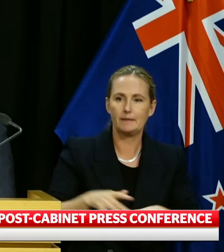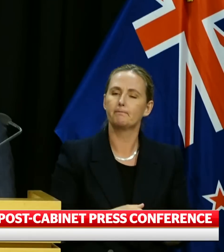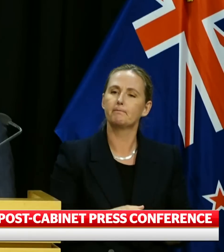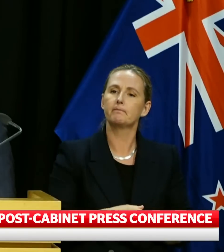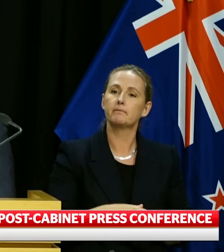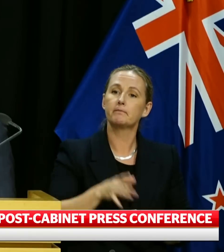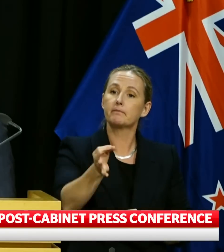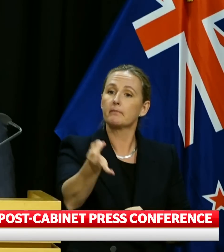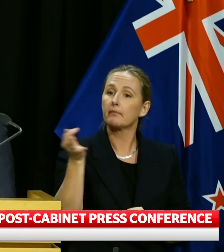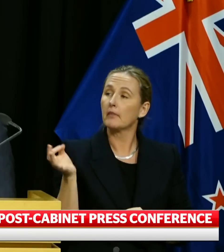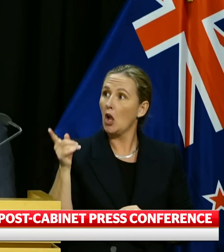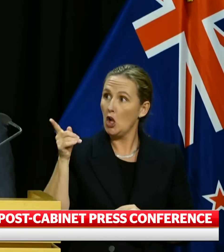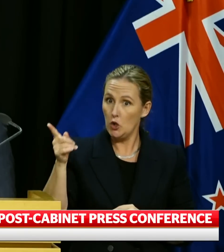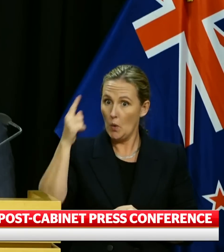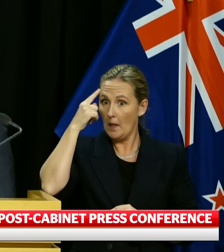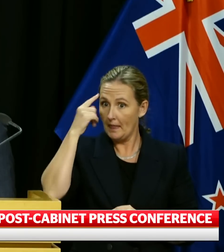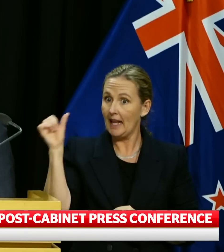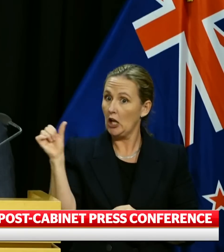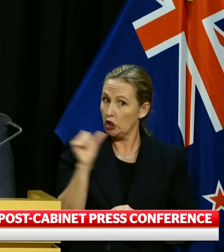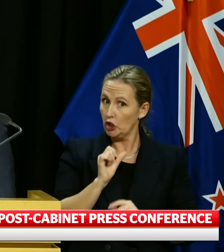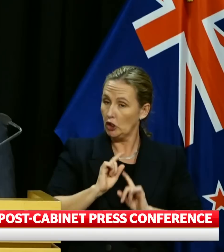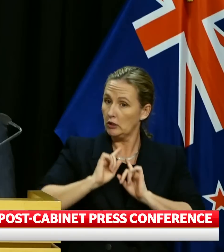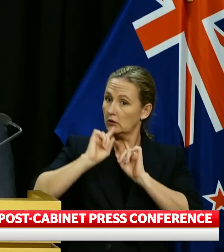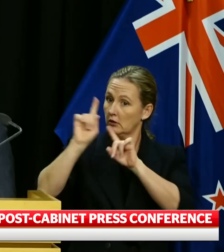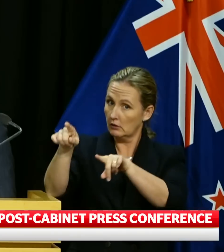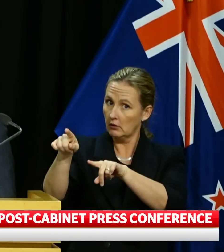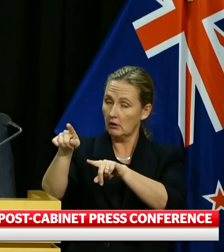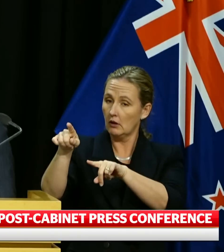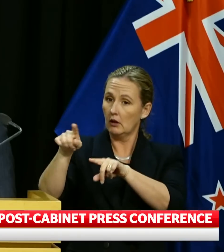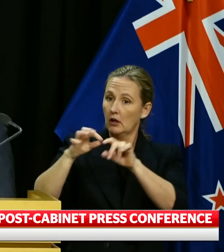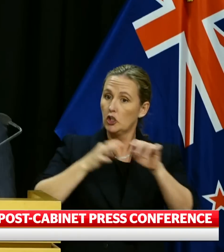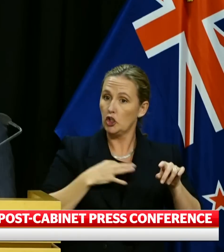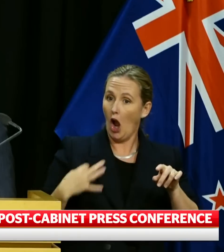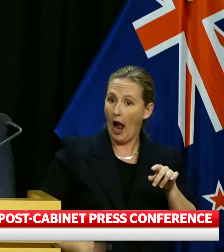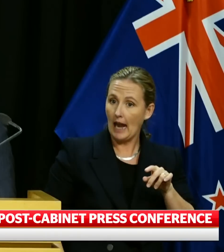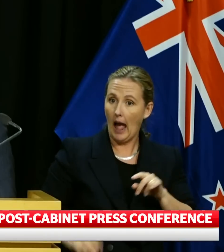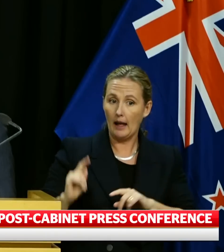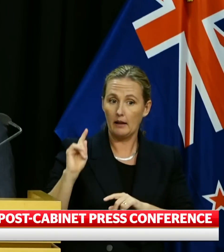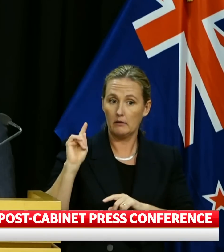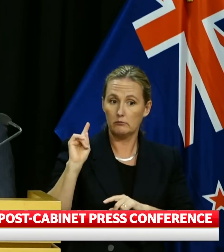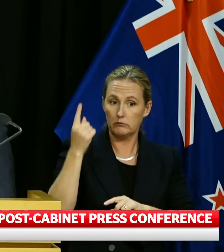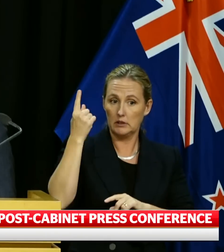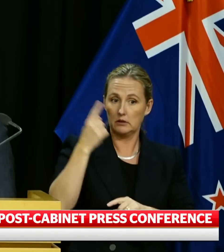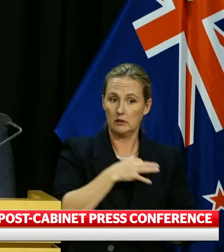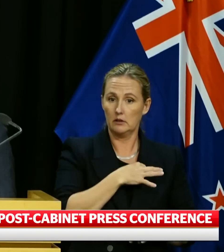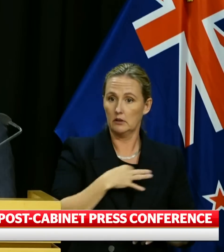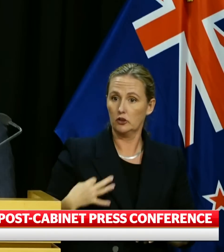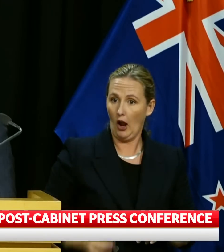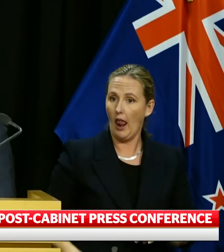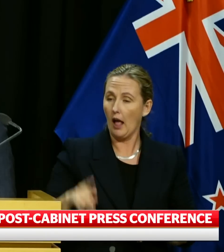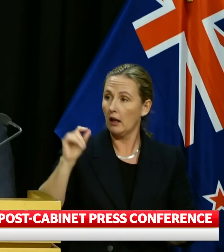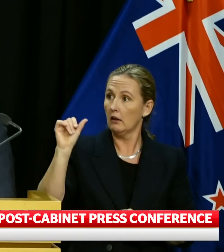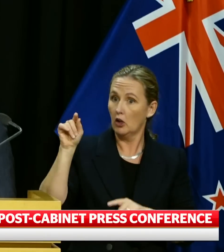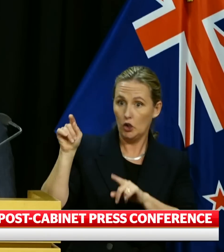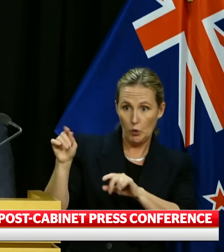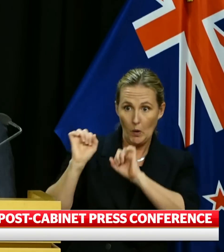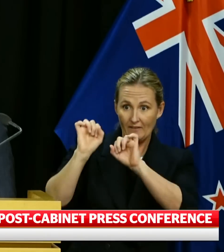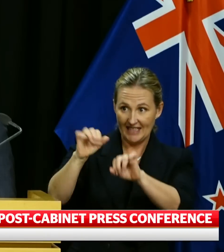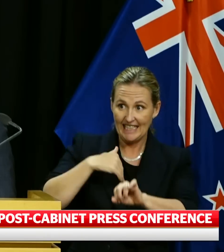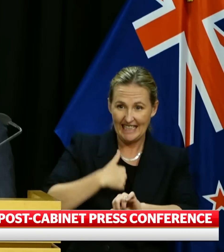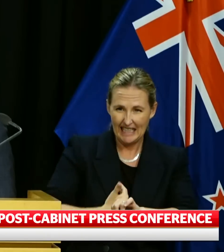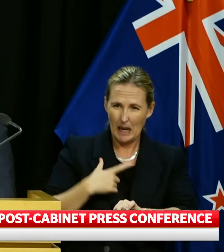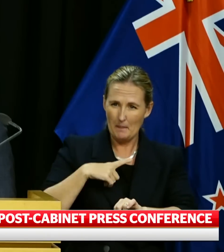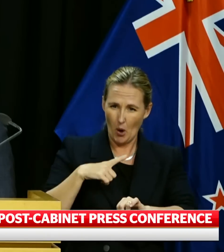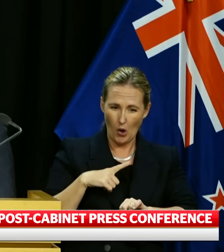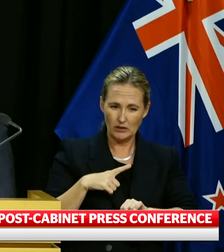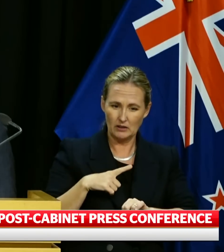face to face with President Xi and other high-level Chinese leaders, given the geopolitical situation